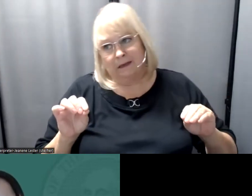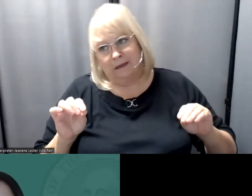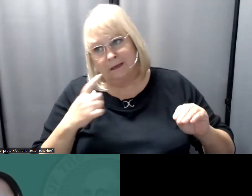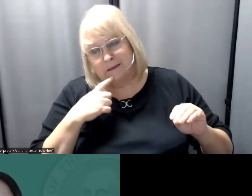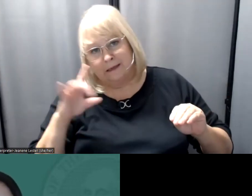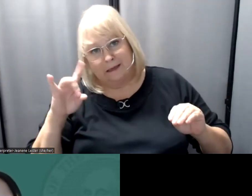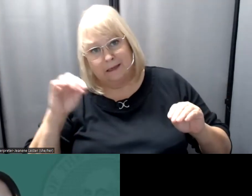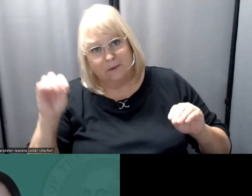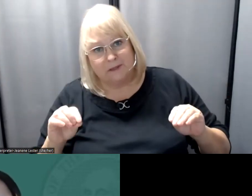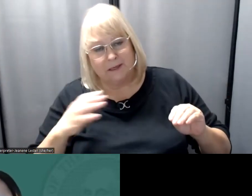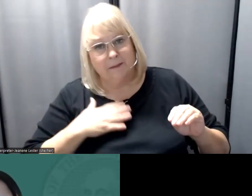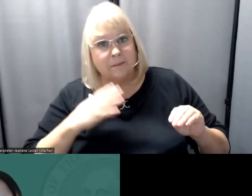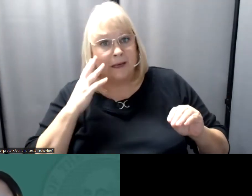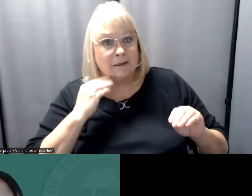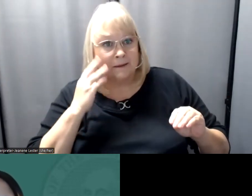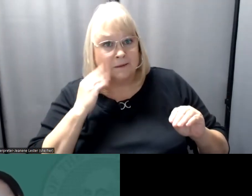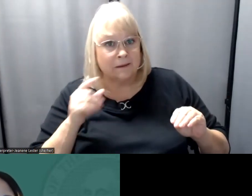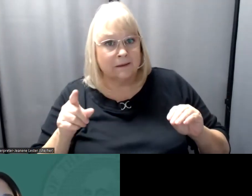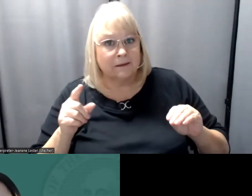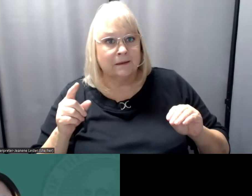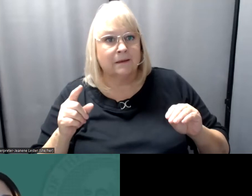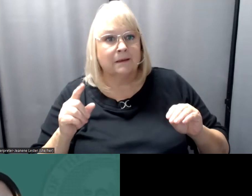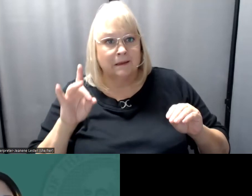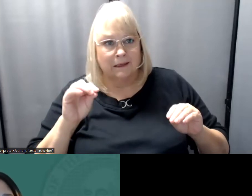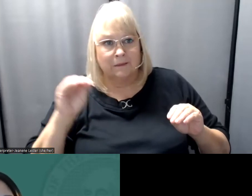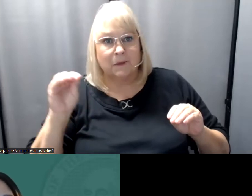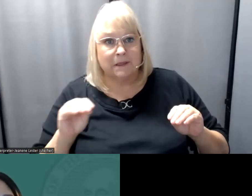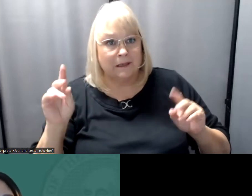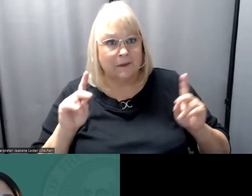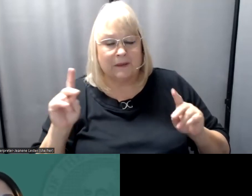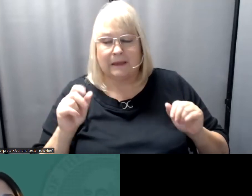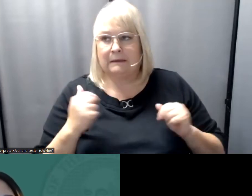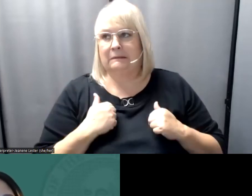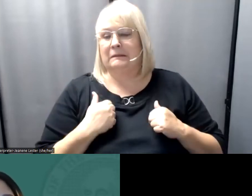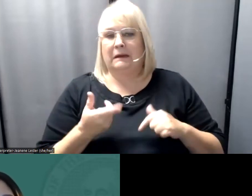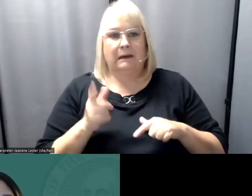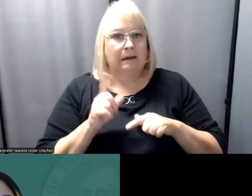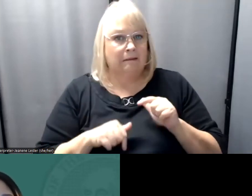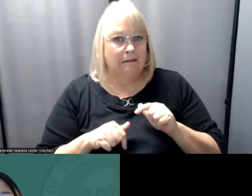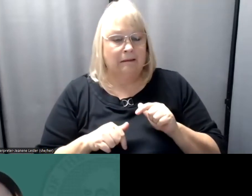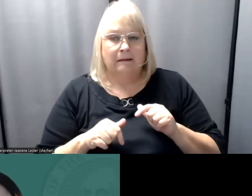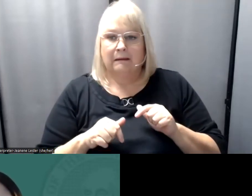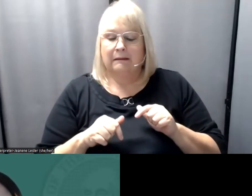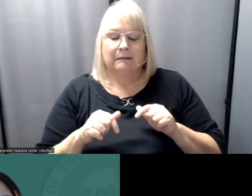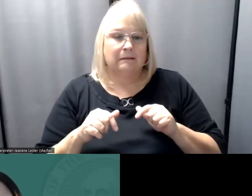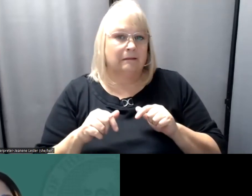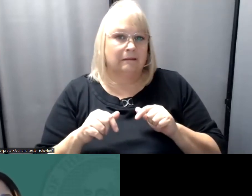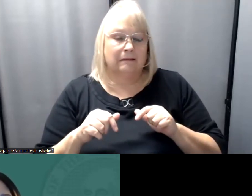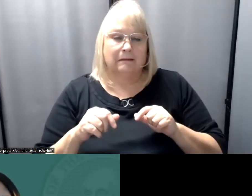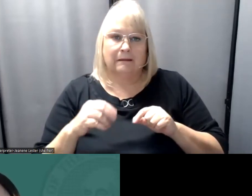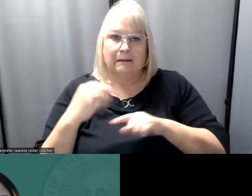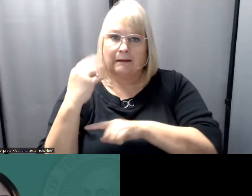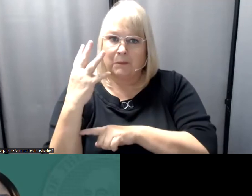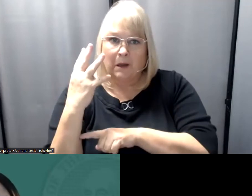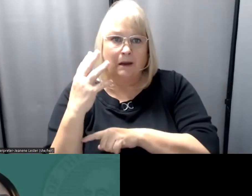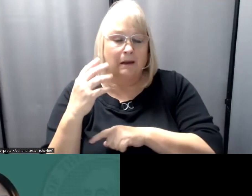for all of you all. It's more of the 80% of people to go, I can't, handle it. How about we move around then? And